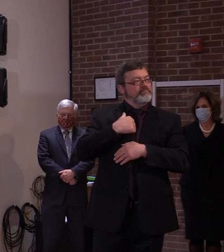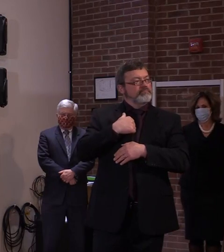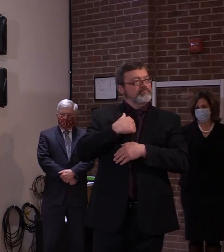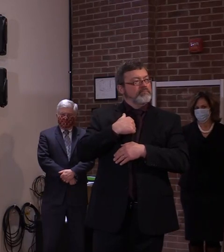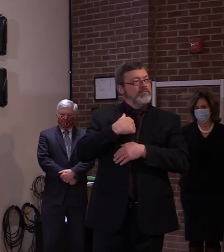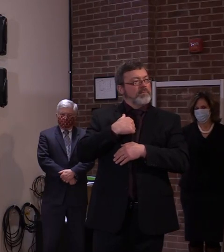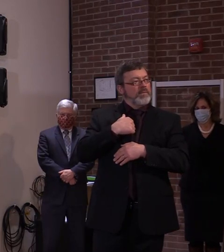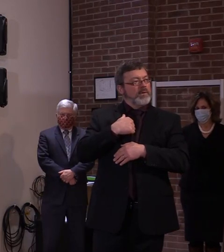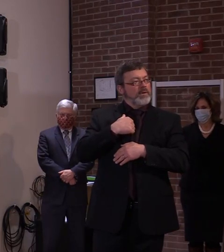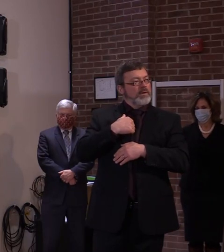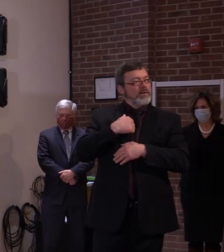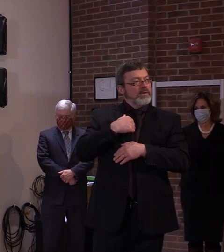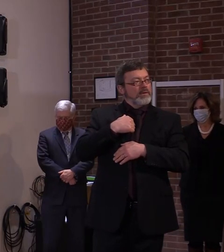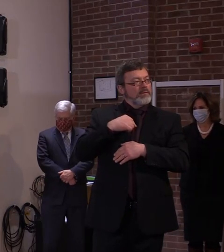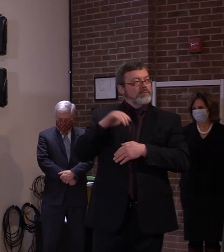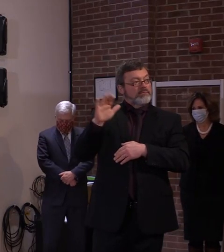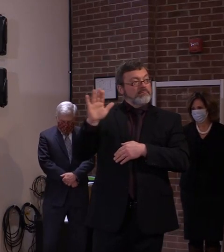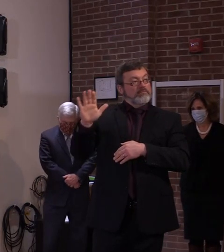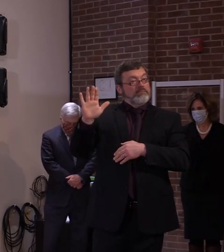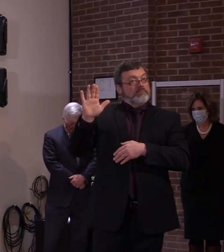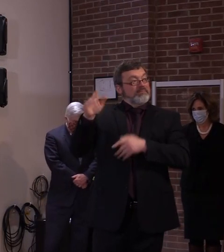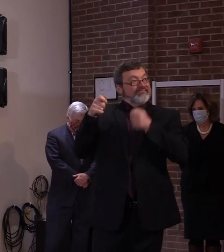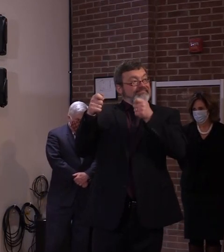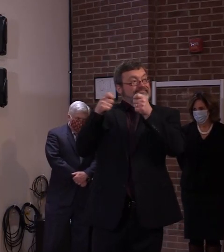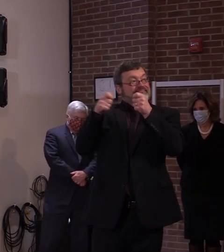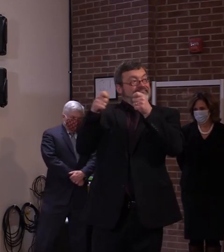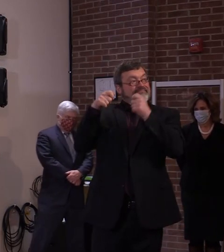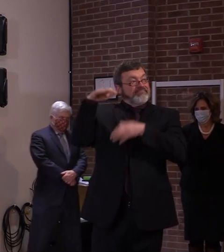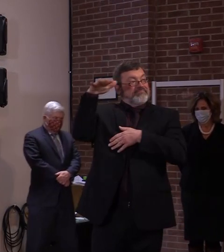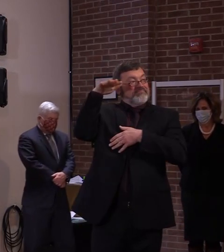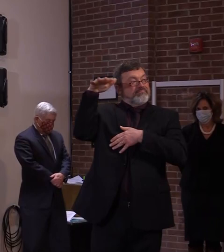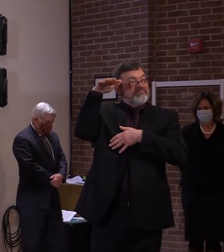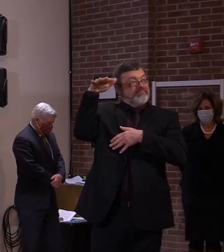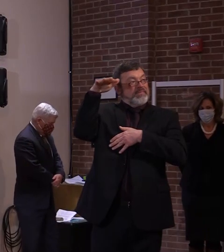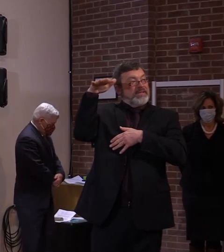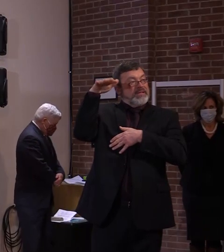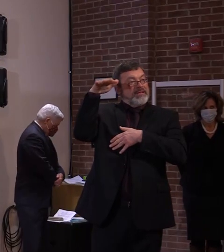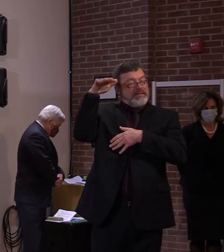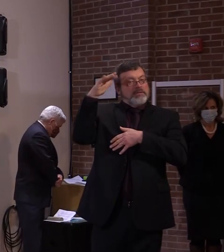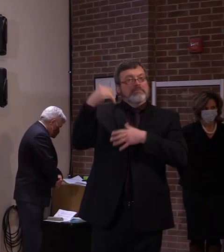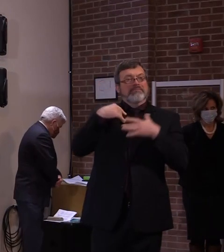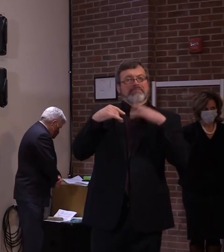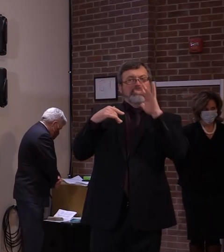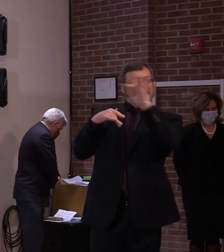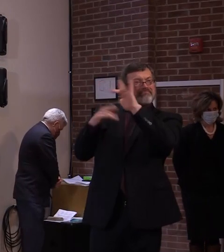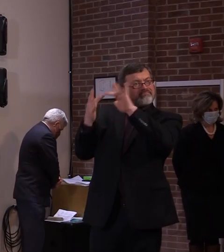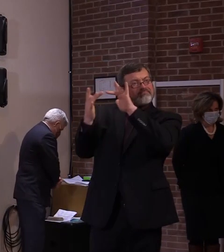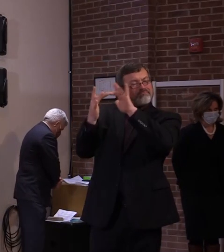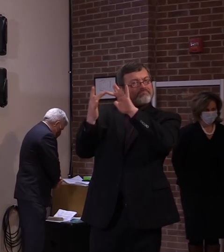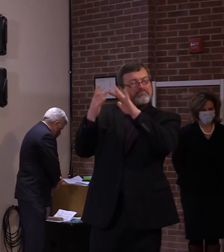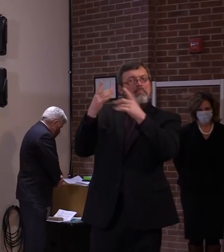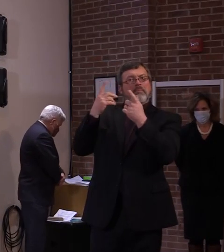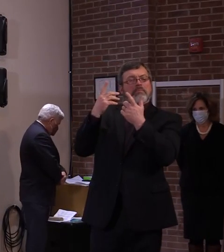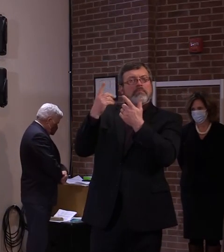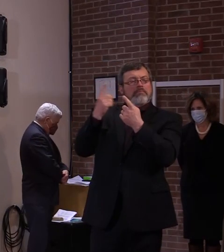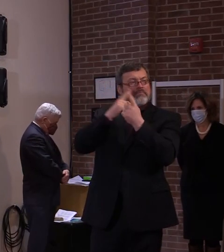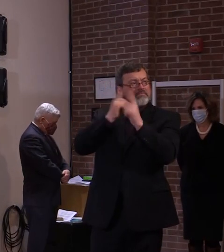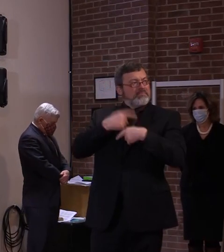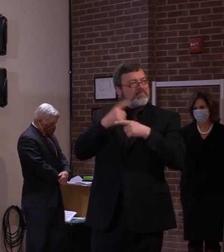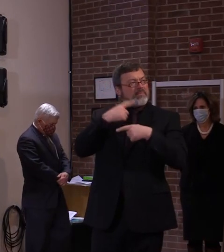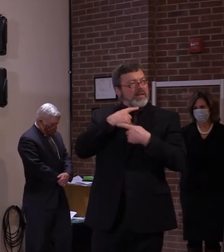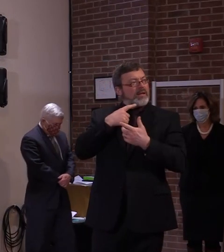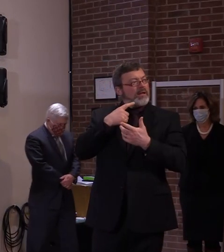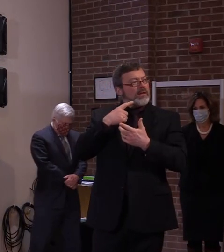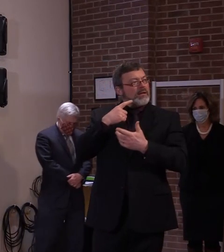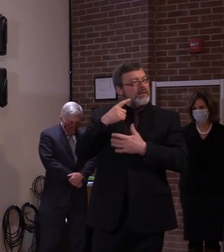their crews get back to all of our news outlets. My decades of experience, you definitely